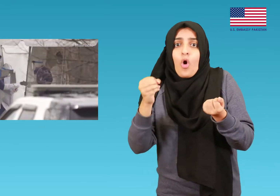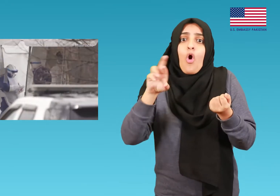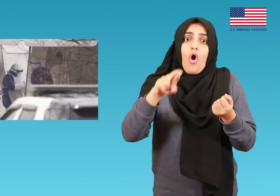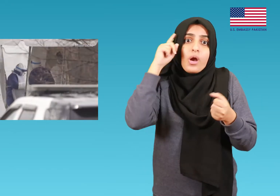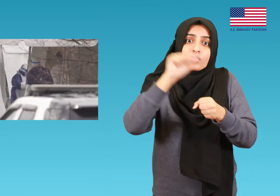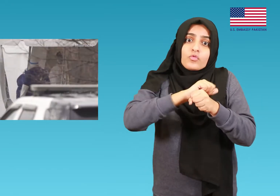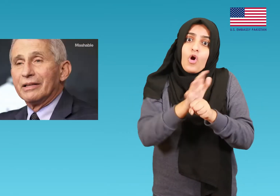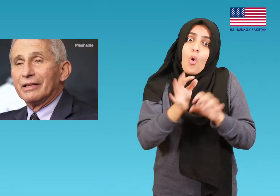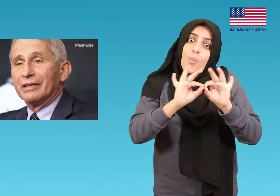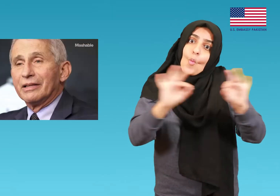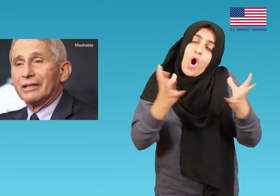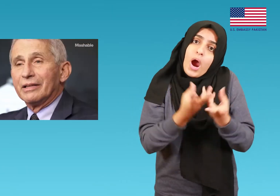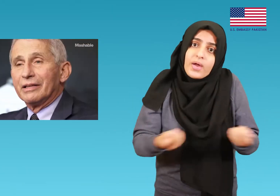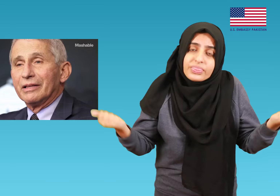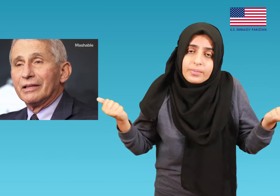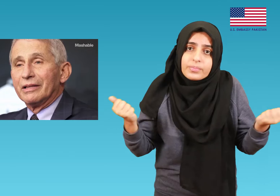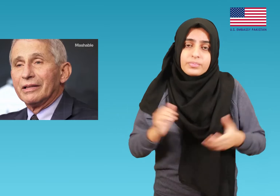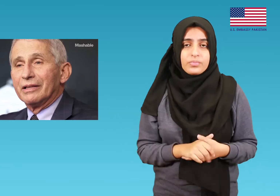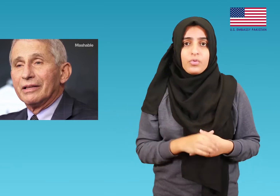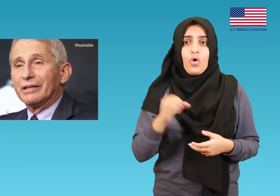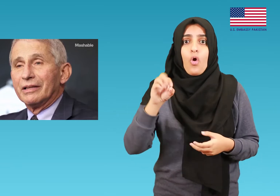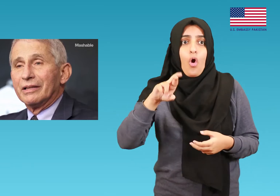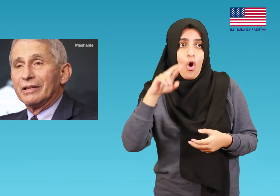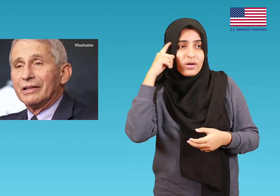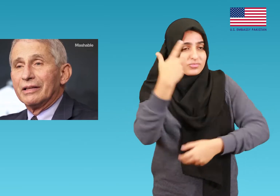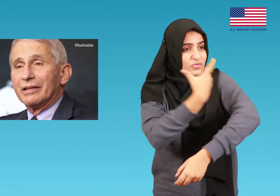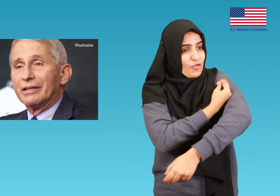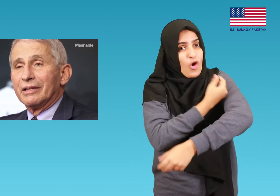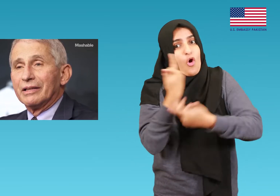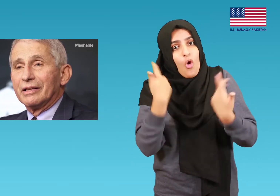the infection can still be transmitted once the vaccine has been given.